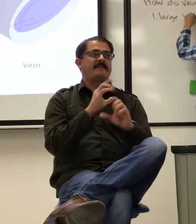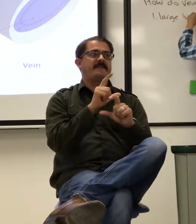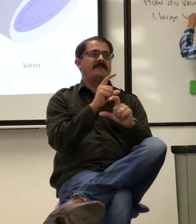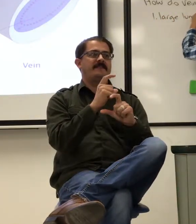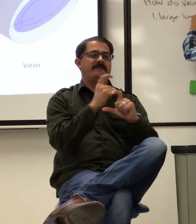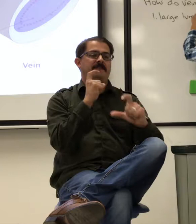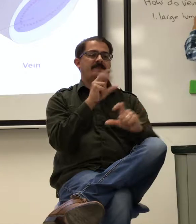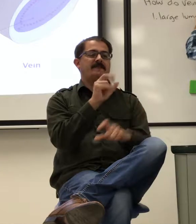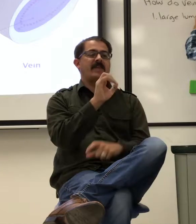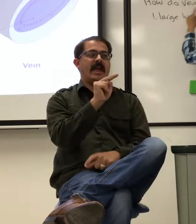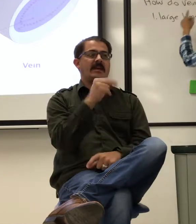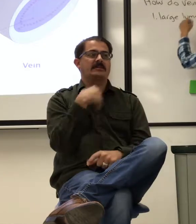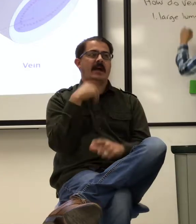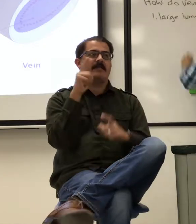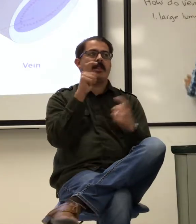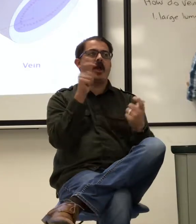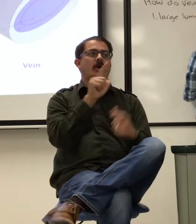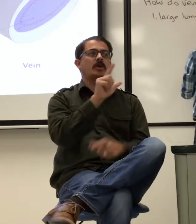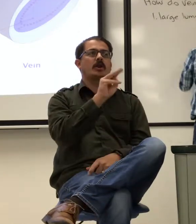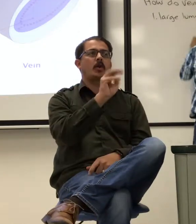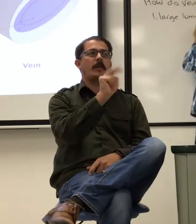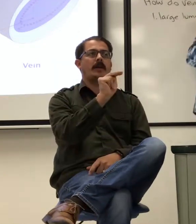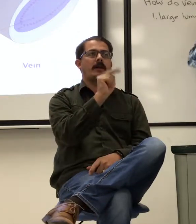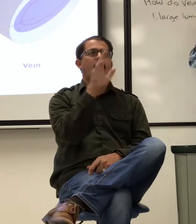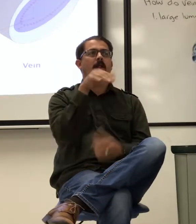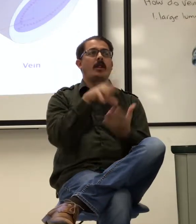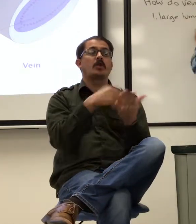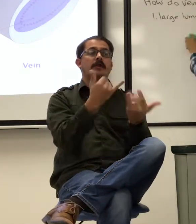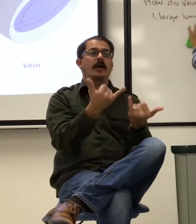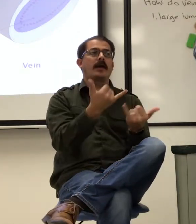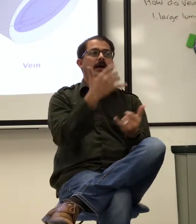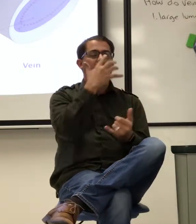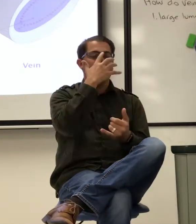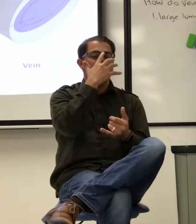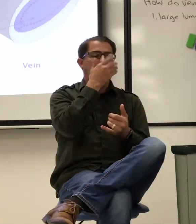lumens. So what we learned today is that there's less